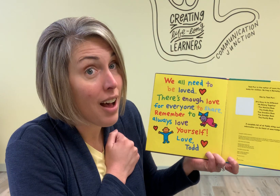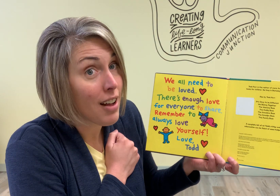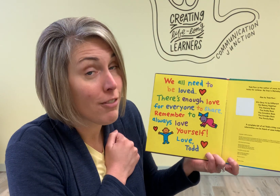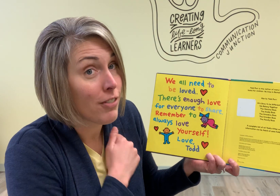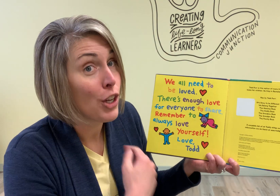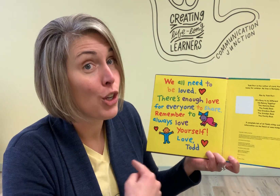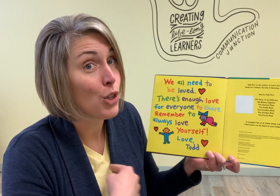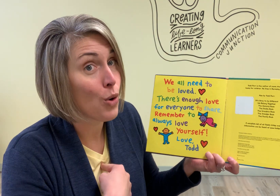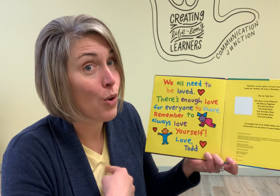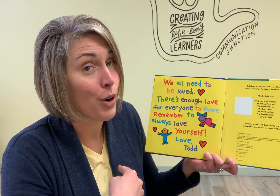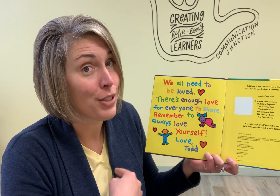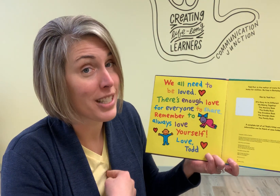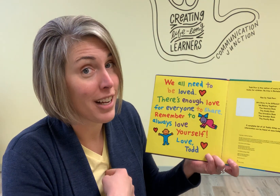love yourself.